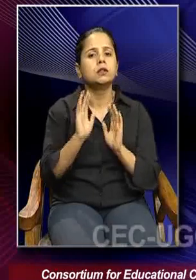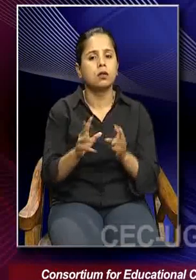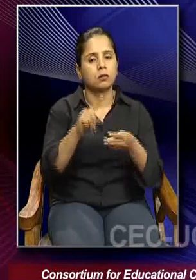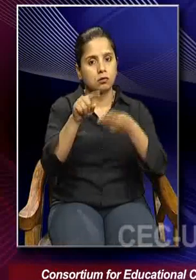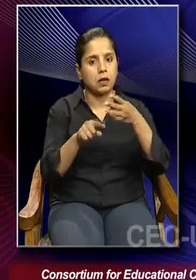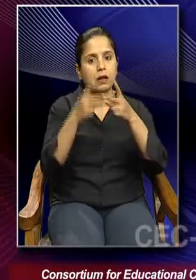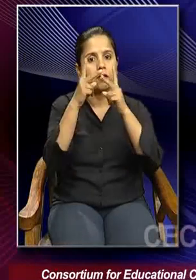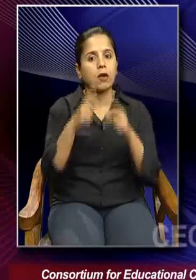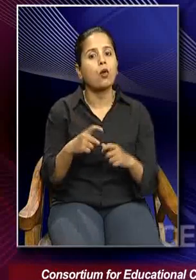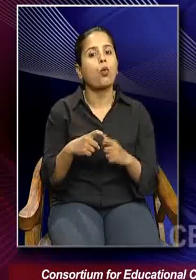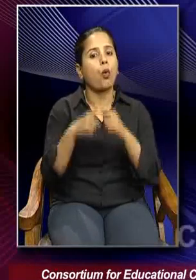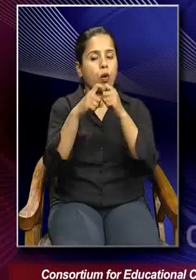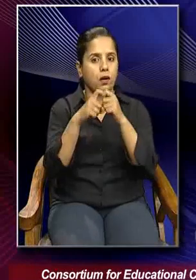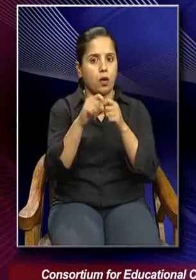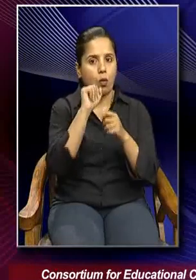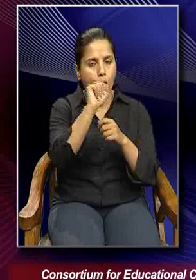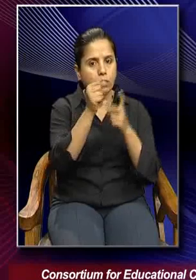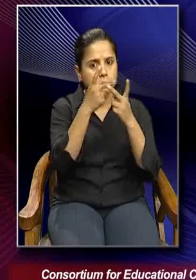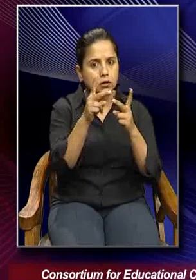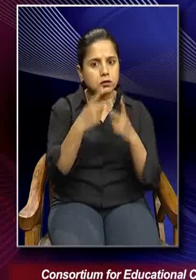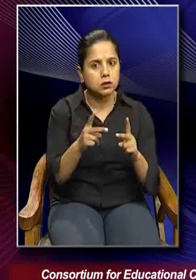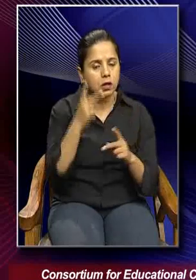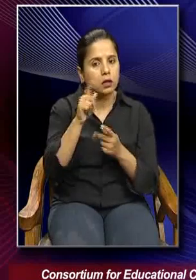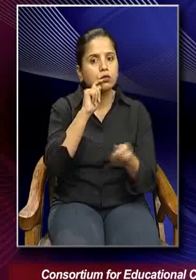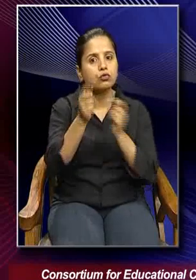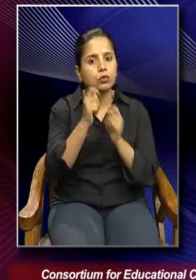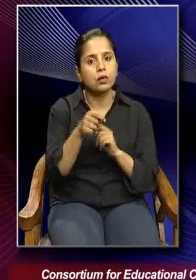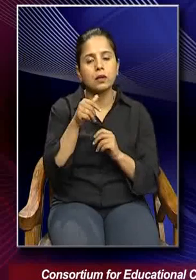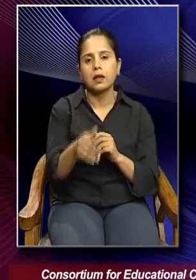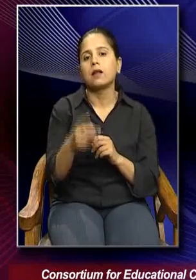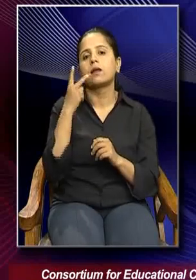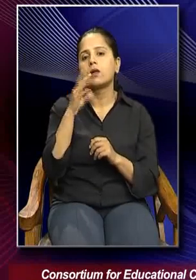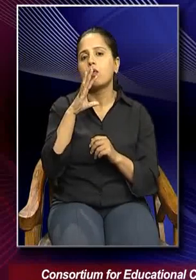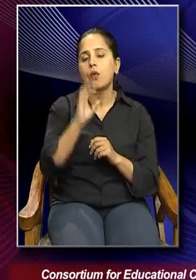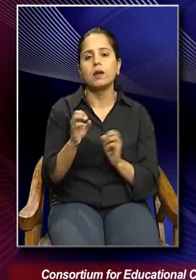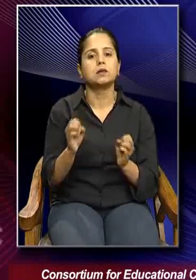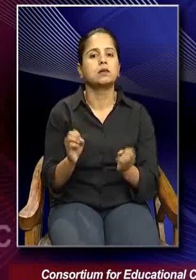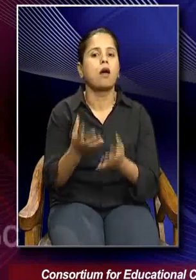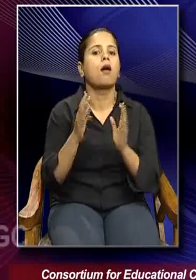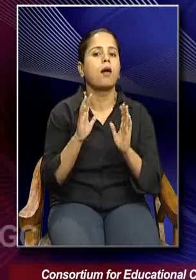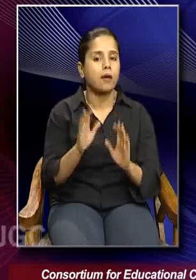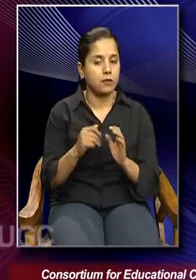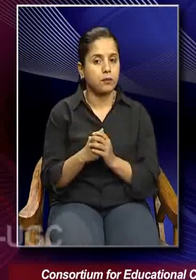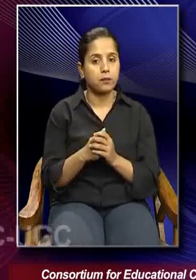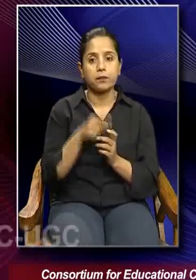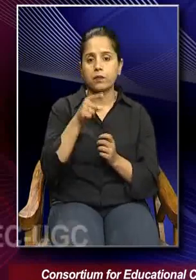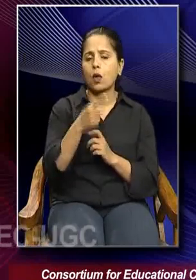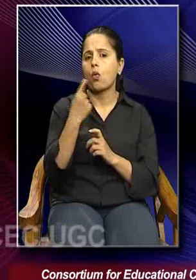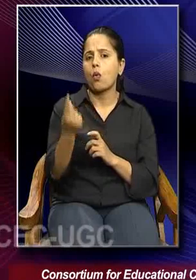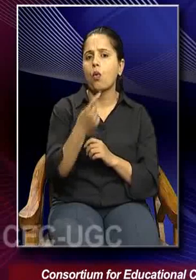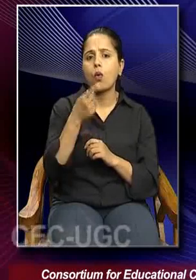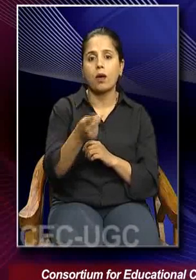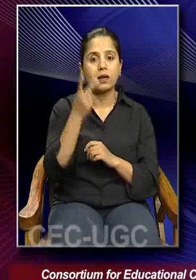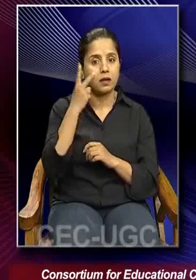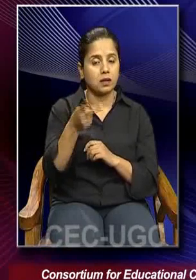various gunas, that is when it starts taking place. So, it is only with